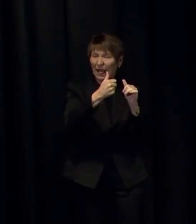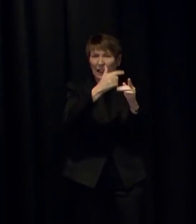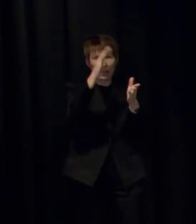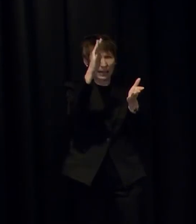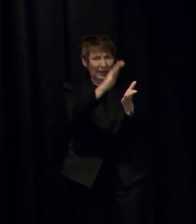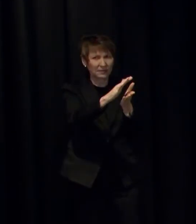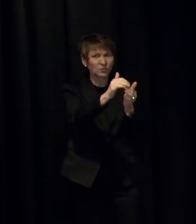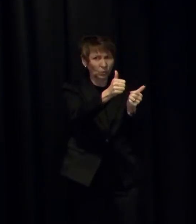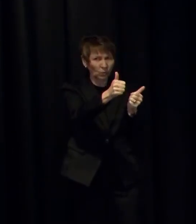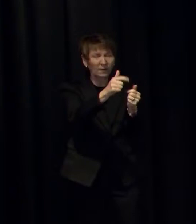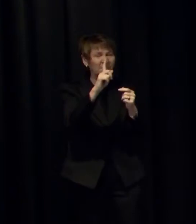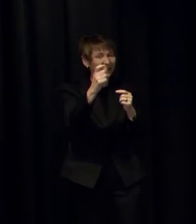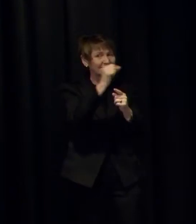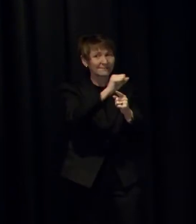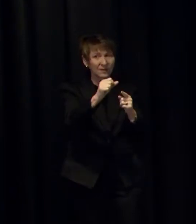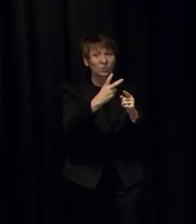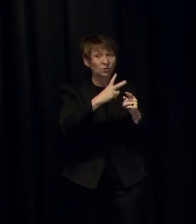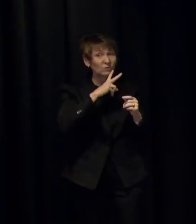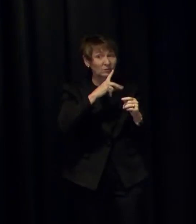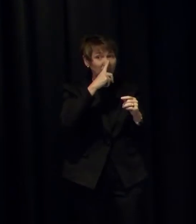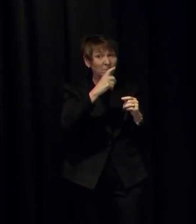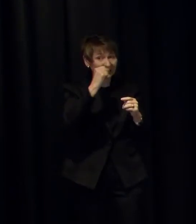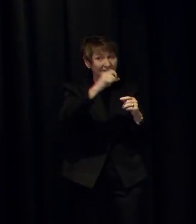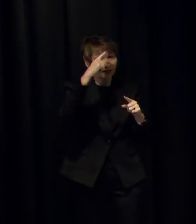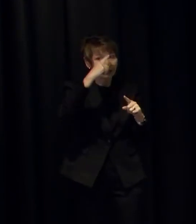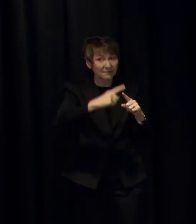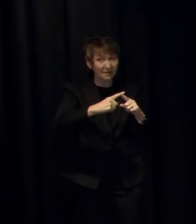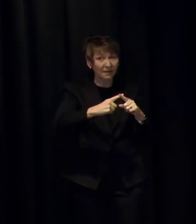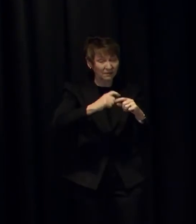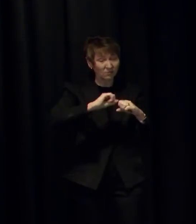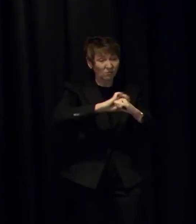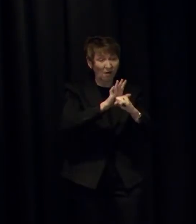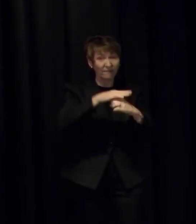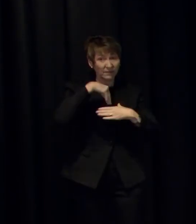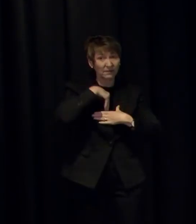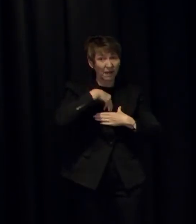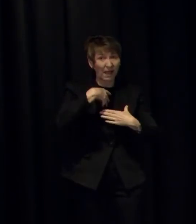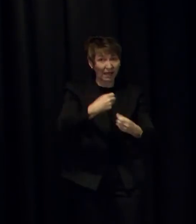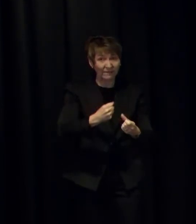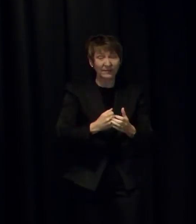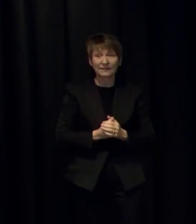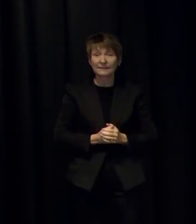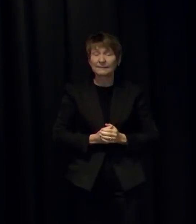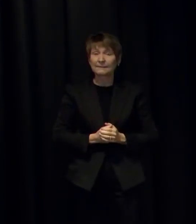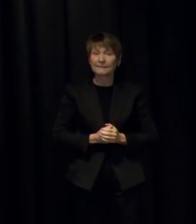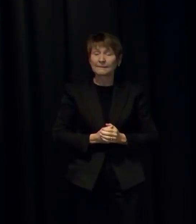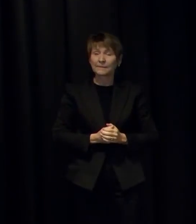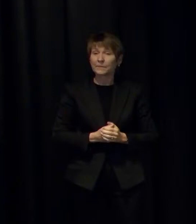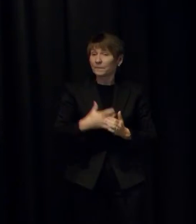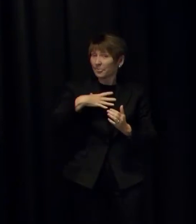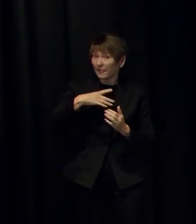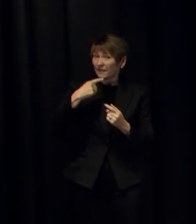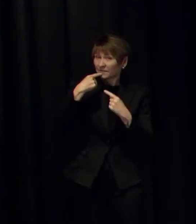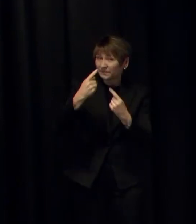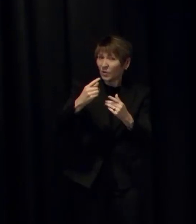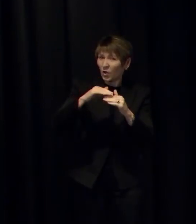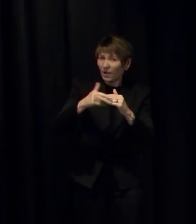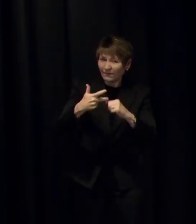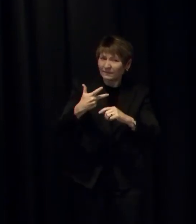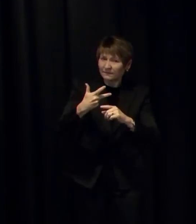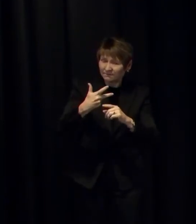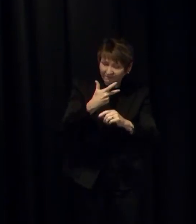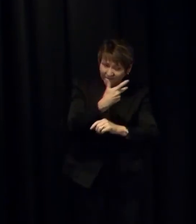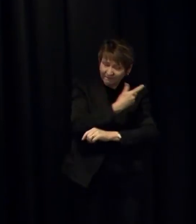more than 200 active cases there. In terms of the vaccination, it's really been an extraordinary story. We've